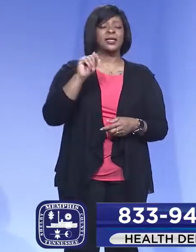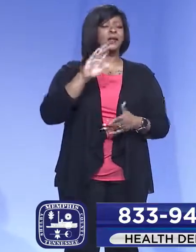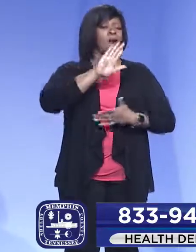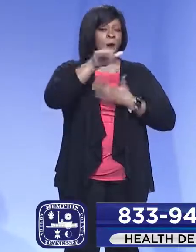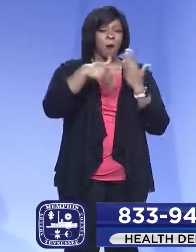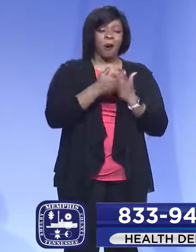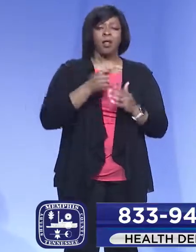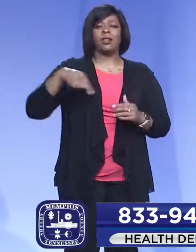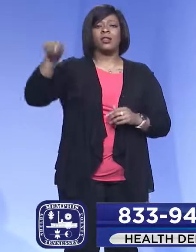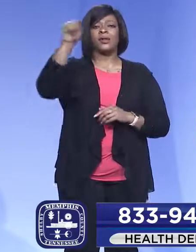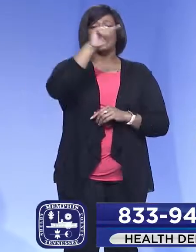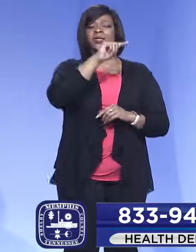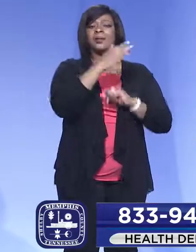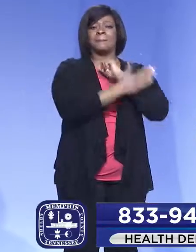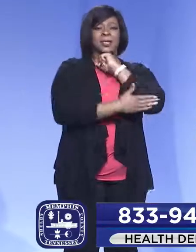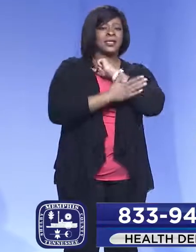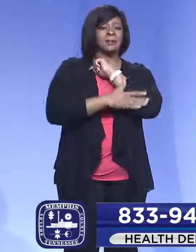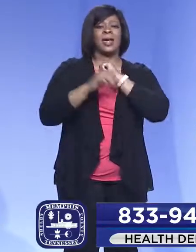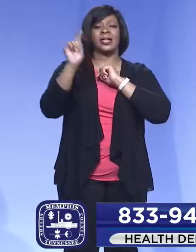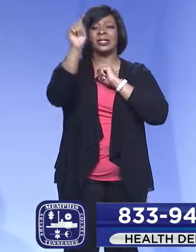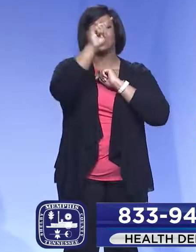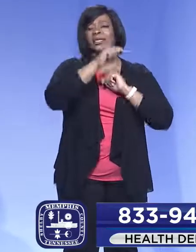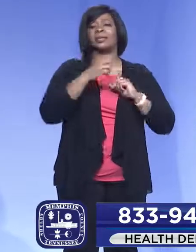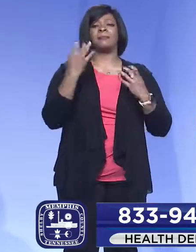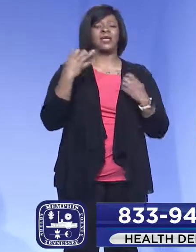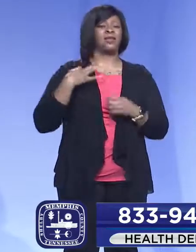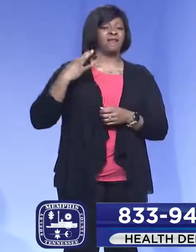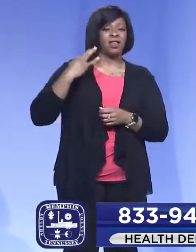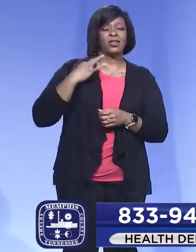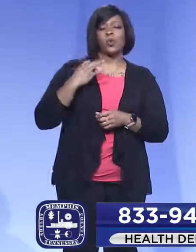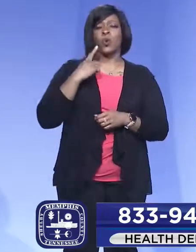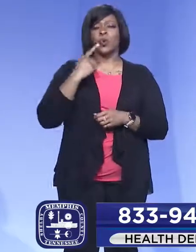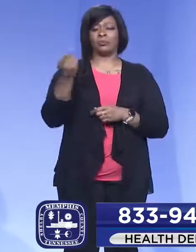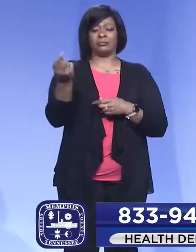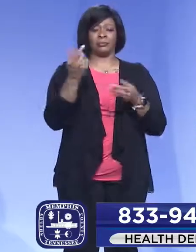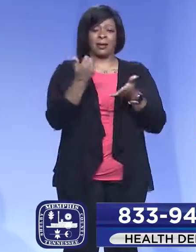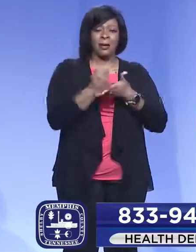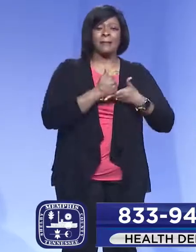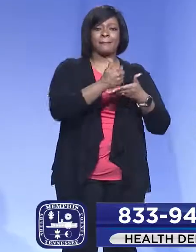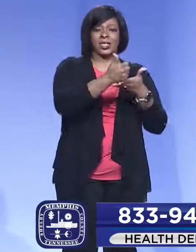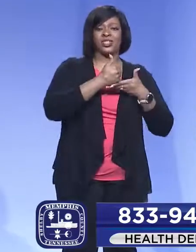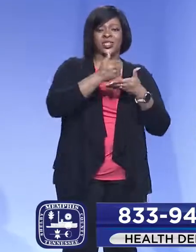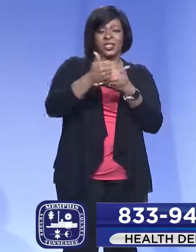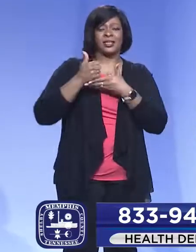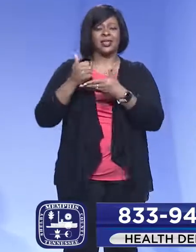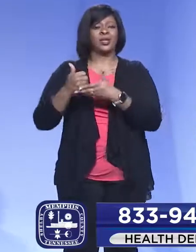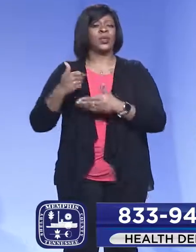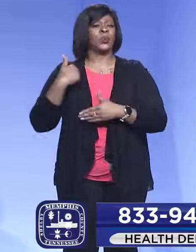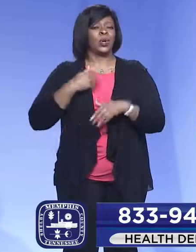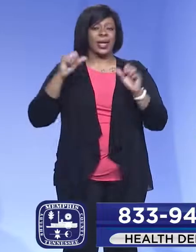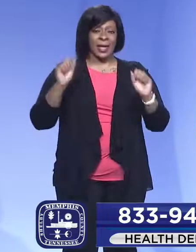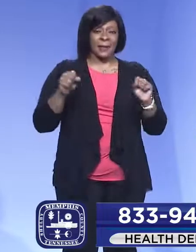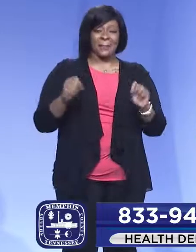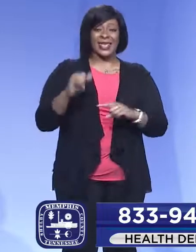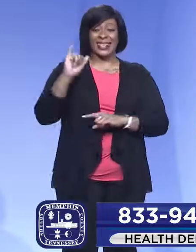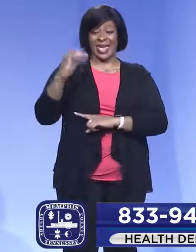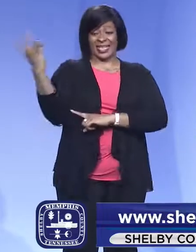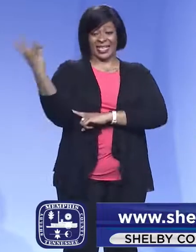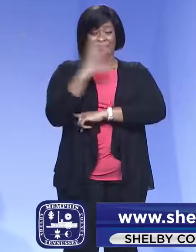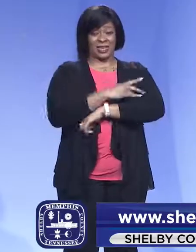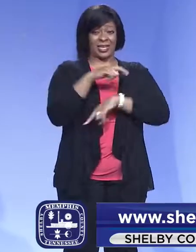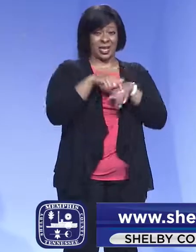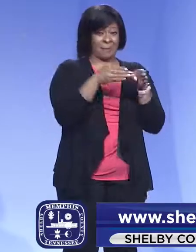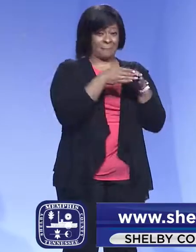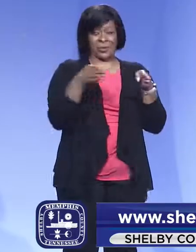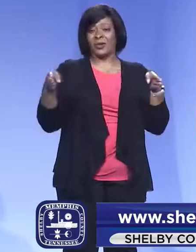all of the municipalities, as well as many volunteers who pitched in. We were able to, in a 7-day period of